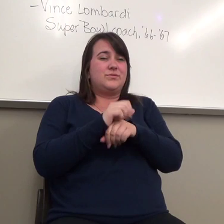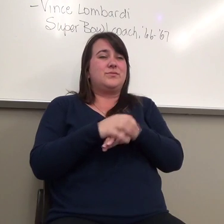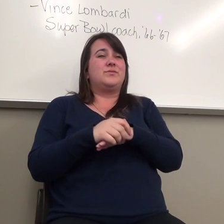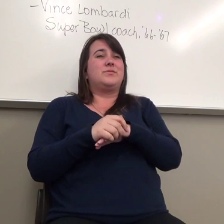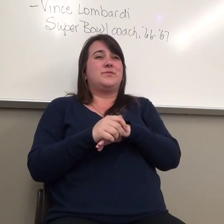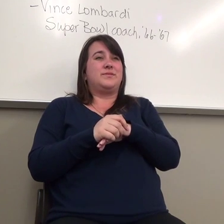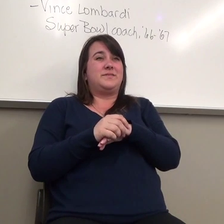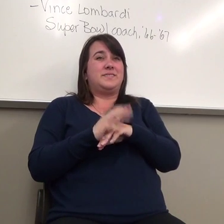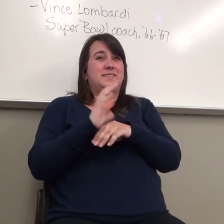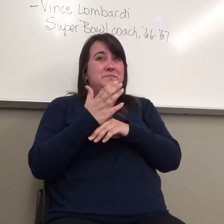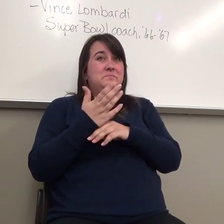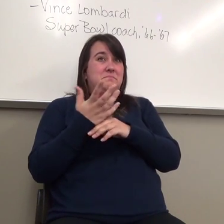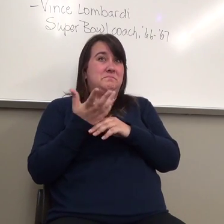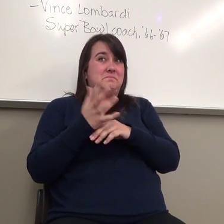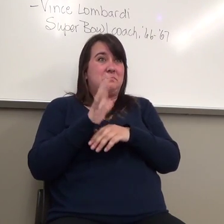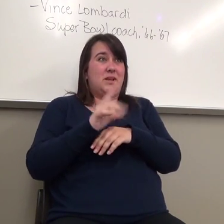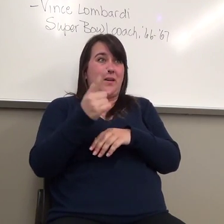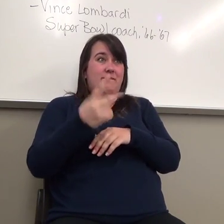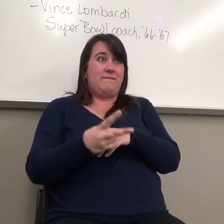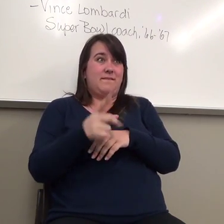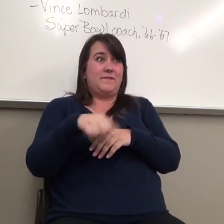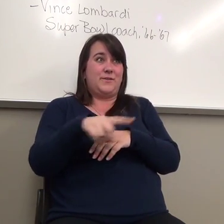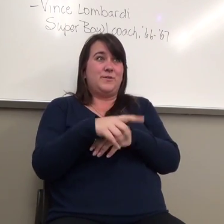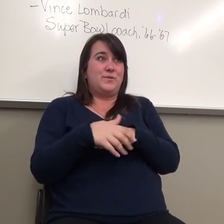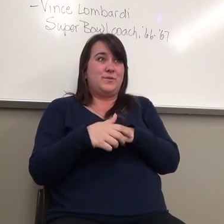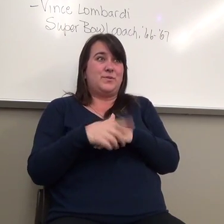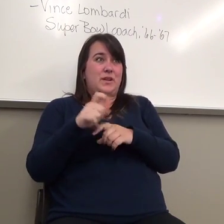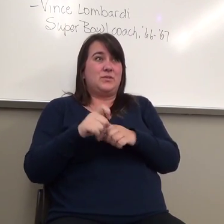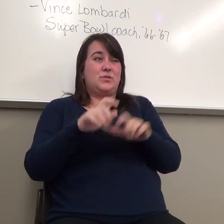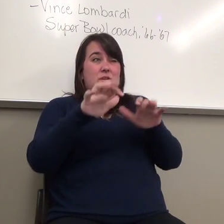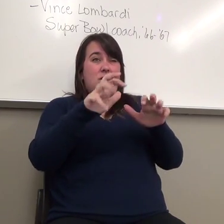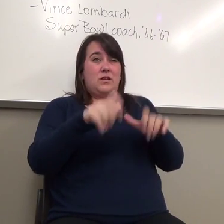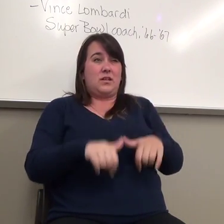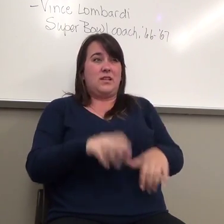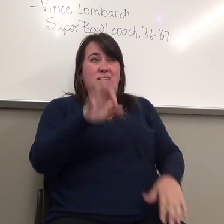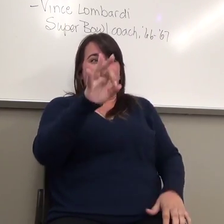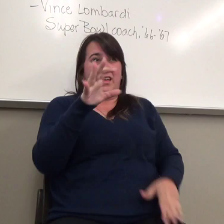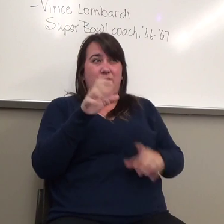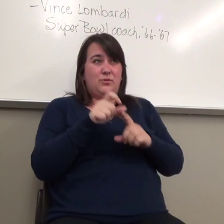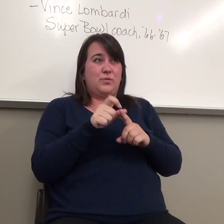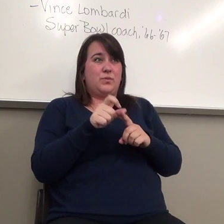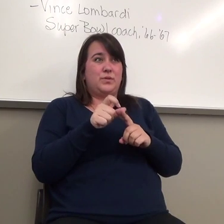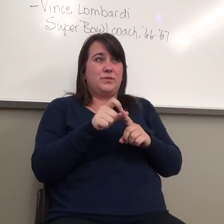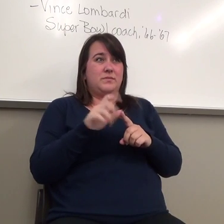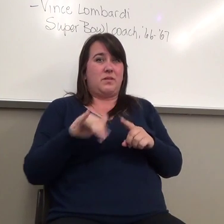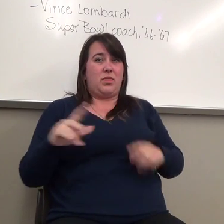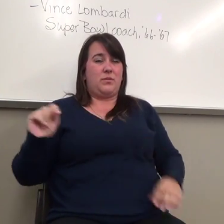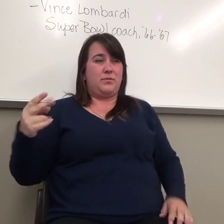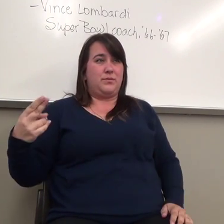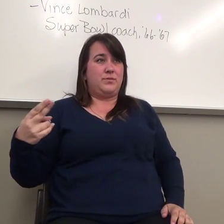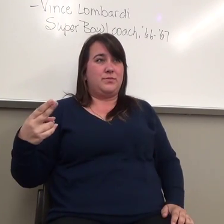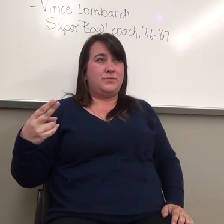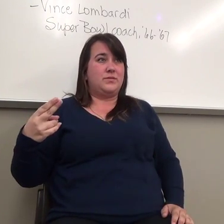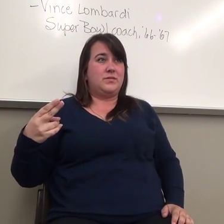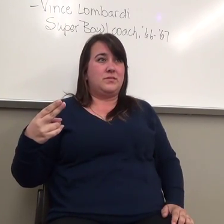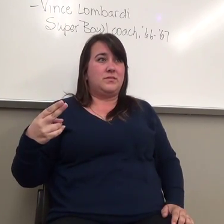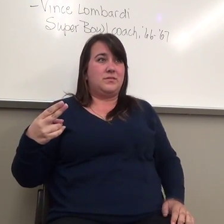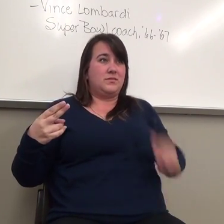Almost half the class has to write 900 words by day after tomorrow.